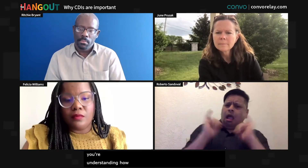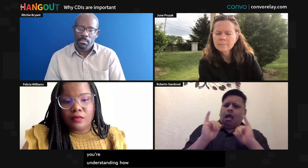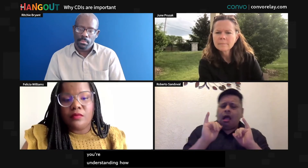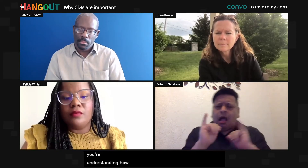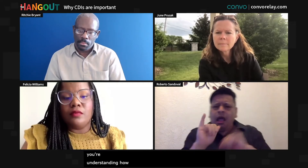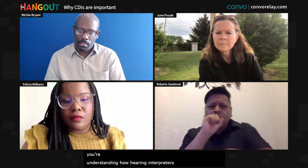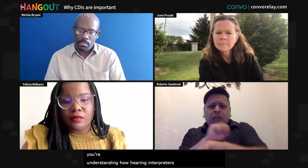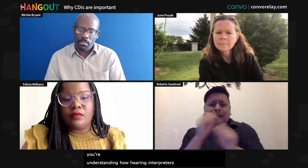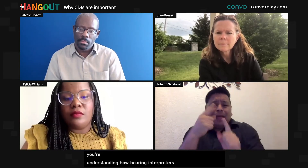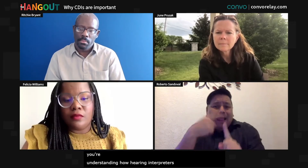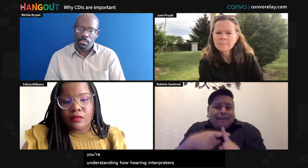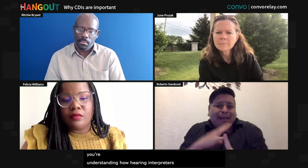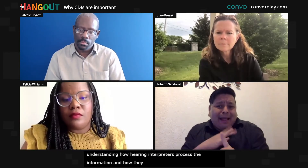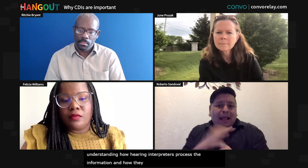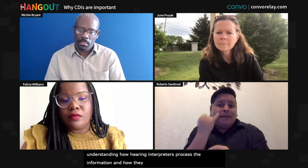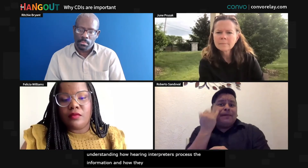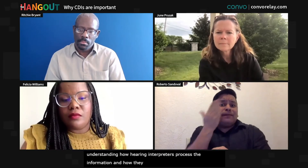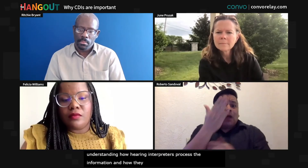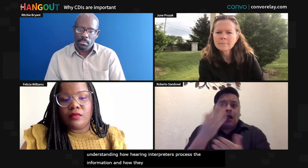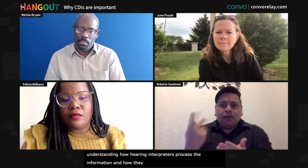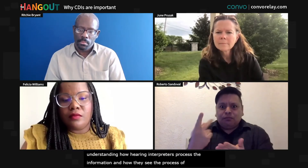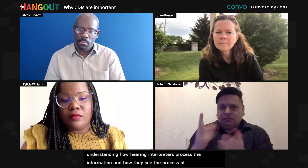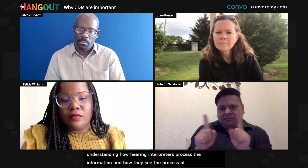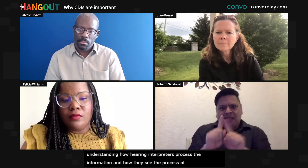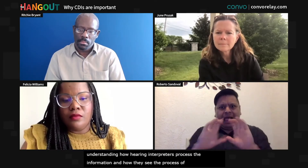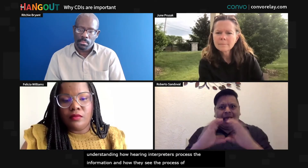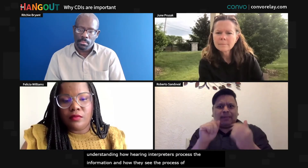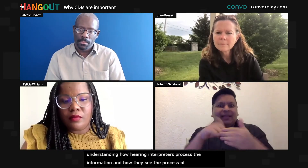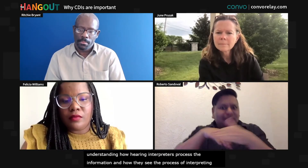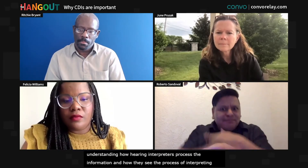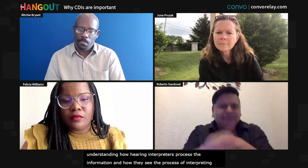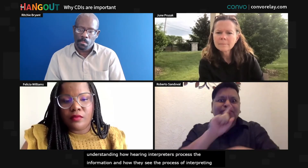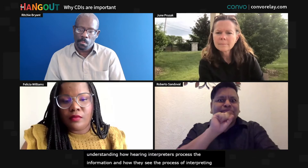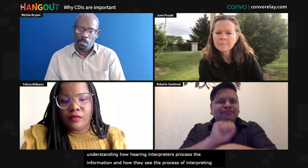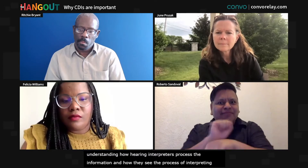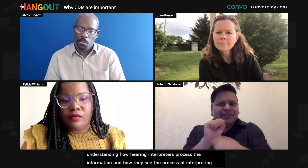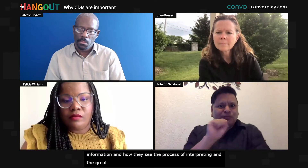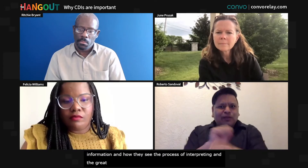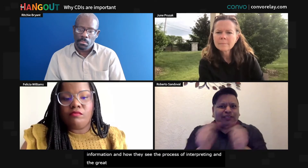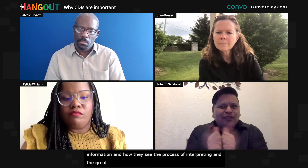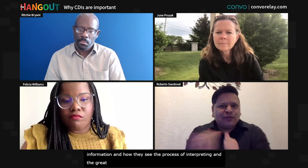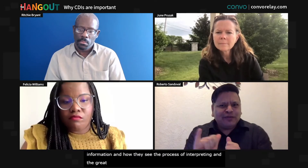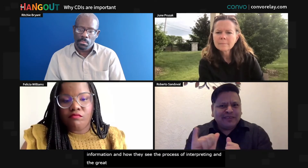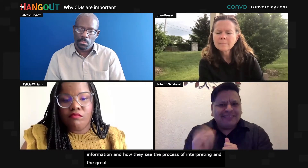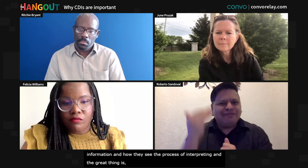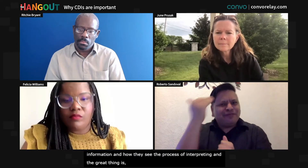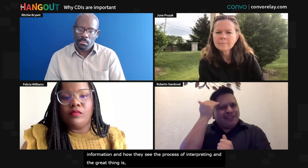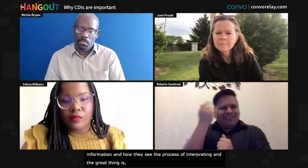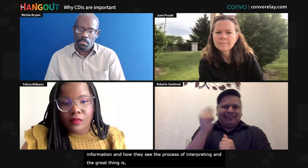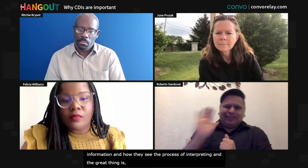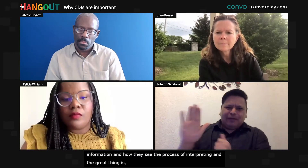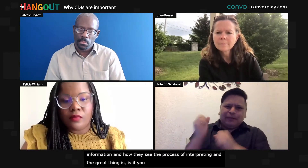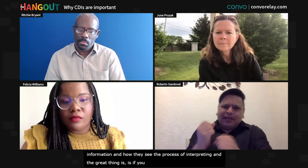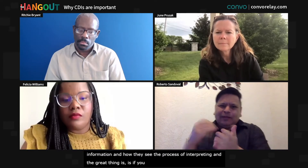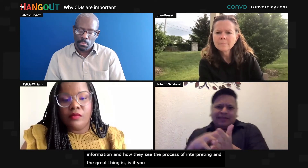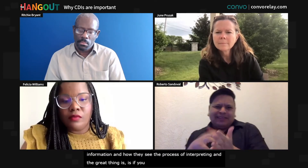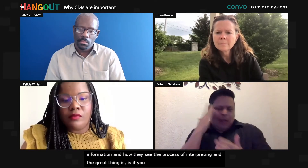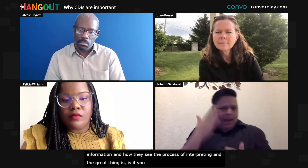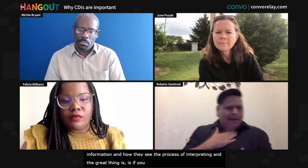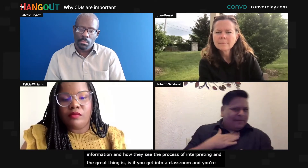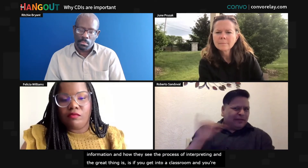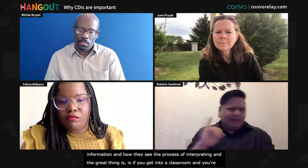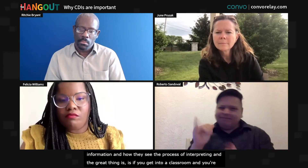see the process of interpreting. And the great thing is if you get into a classroom, you're working with a lot of